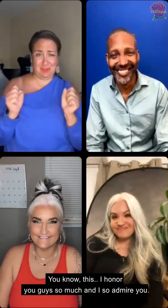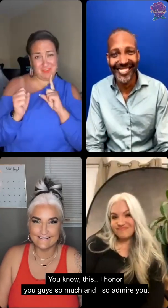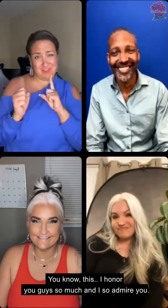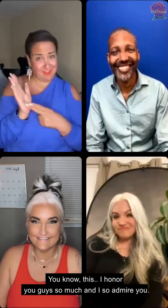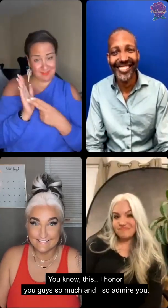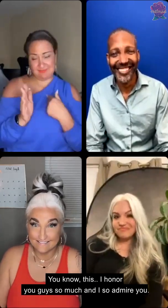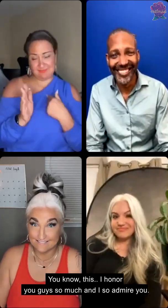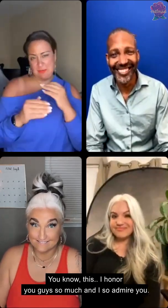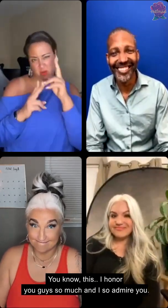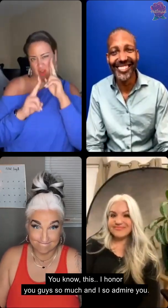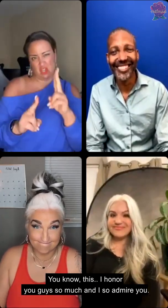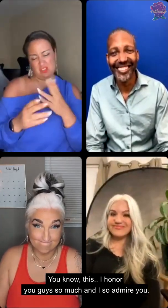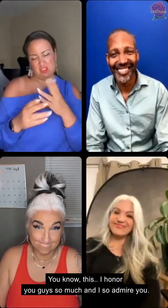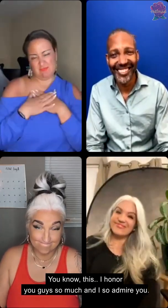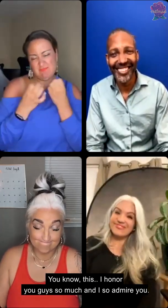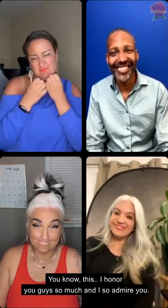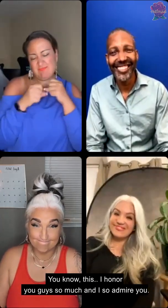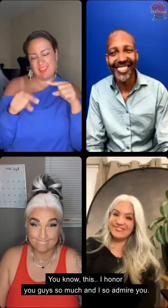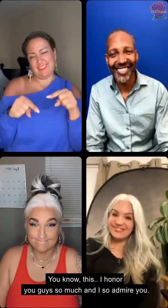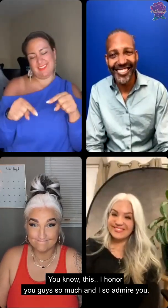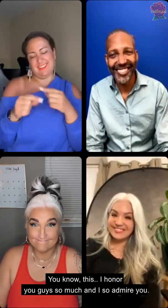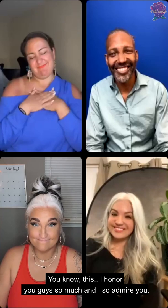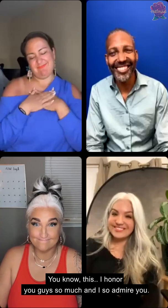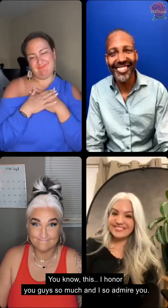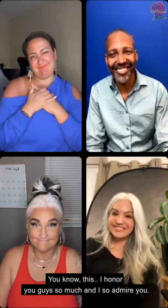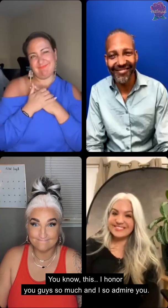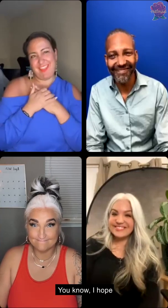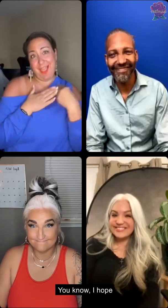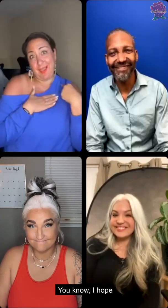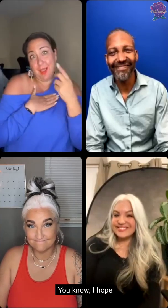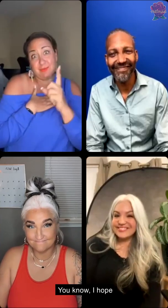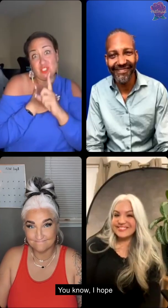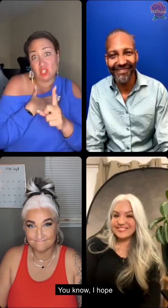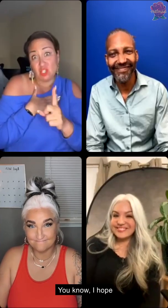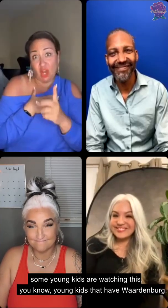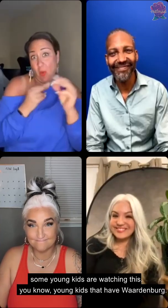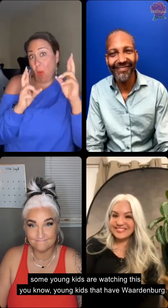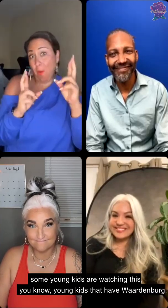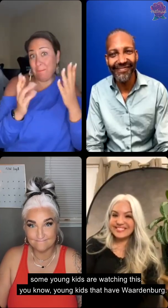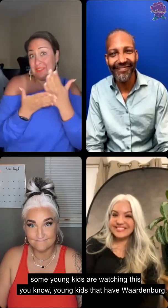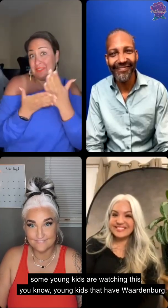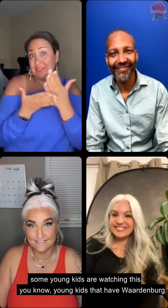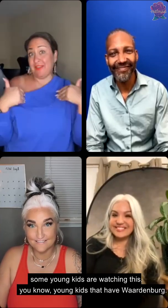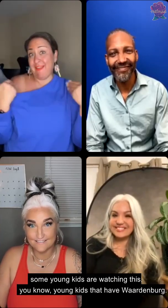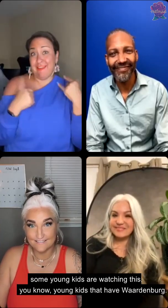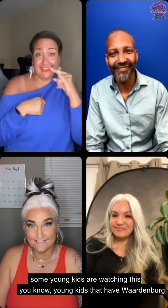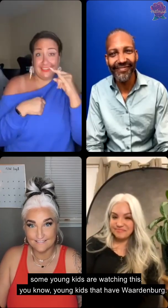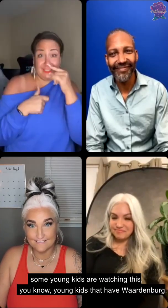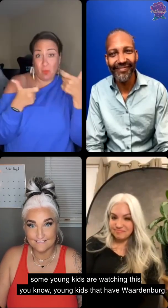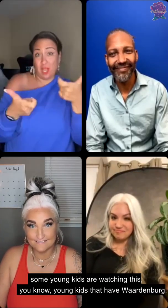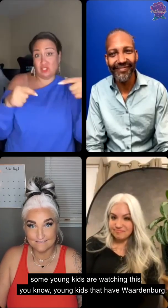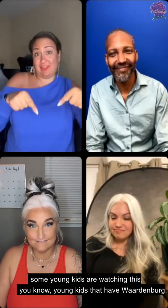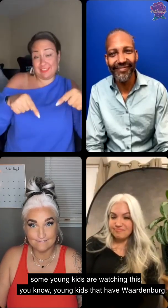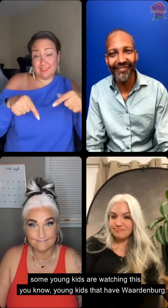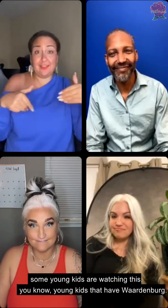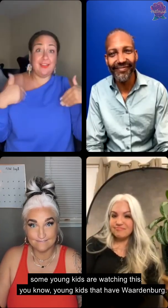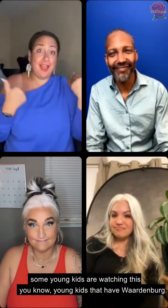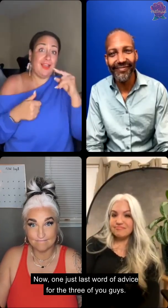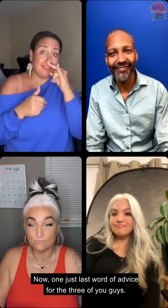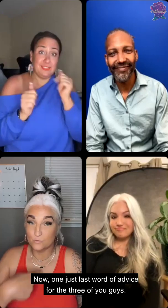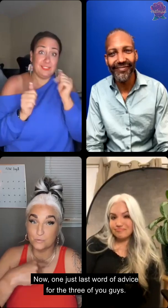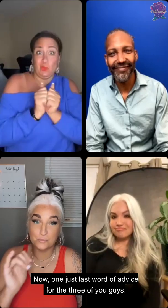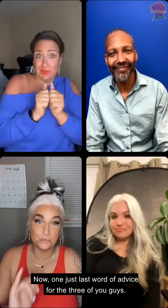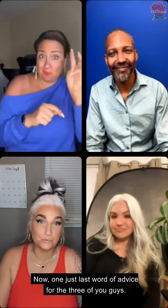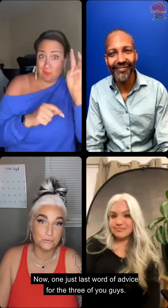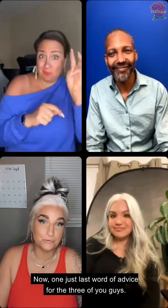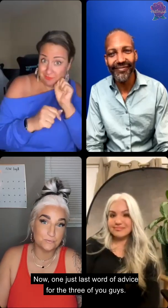vulnerable. Honest, I honor you guys so much, and I'm so admired. I hope some young kids are watching this, young